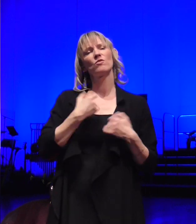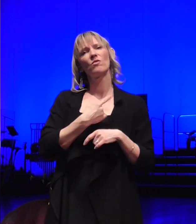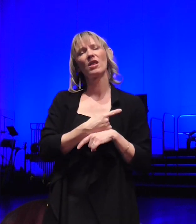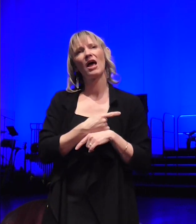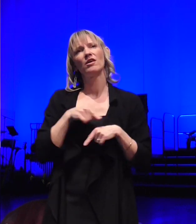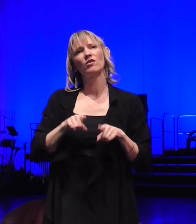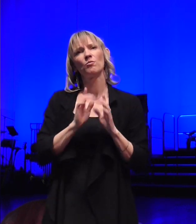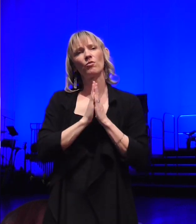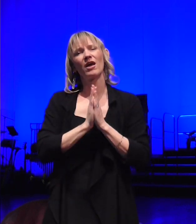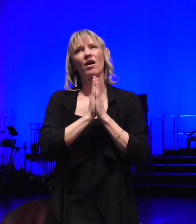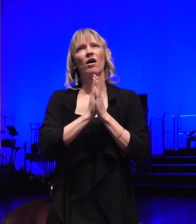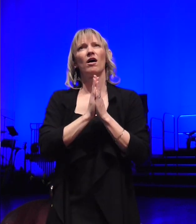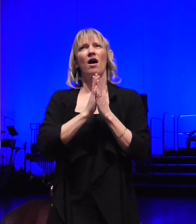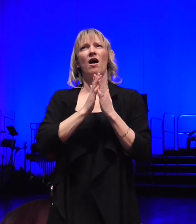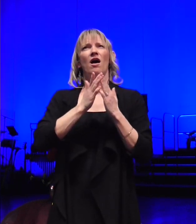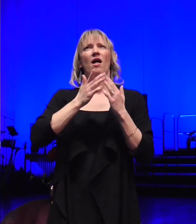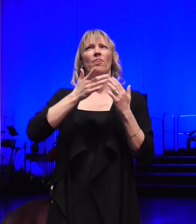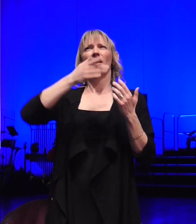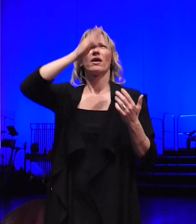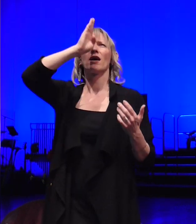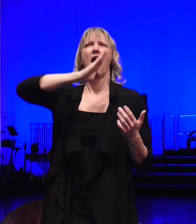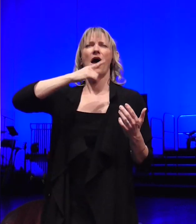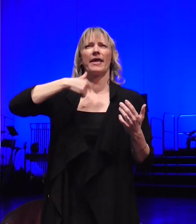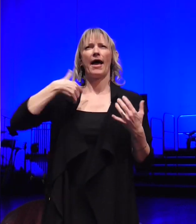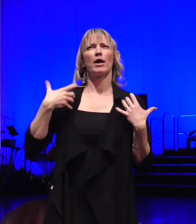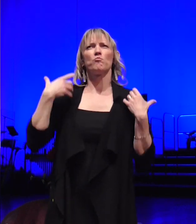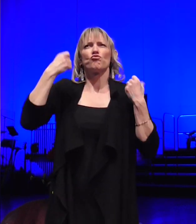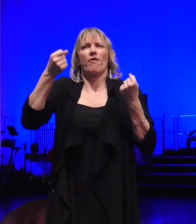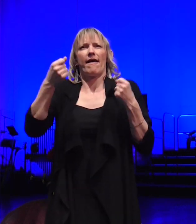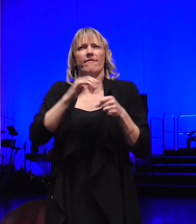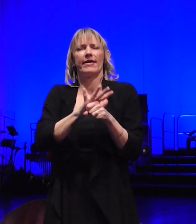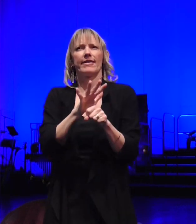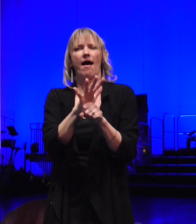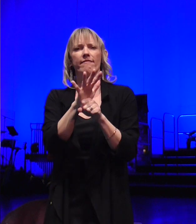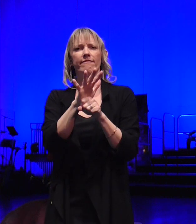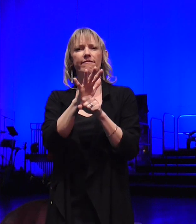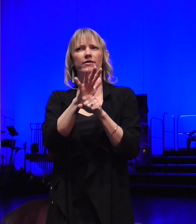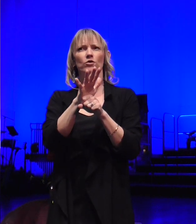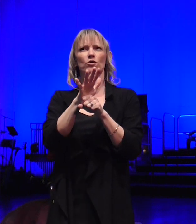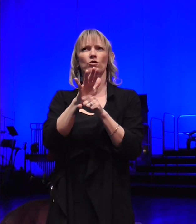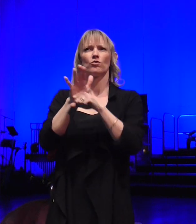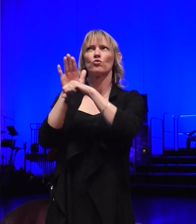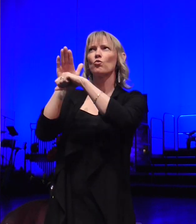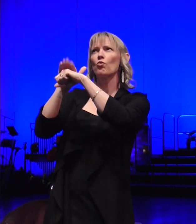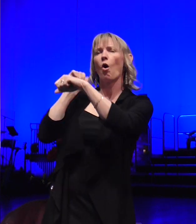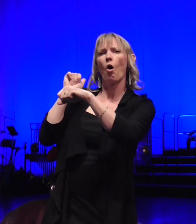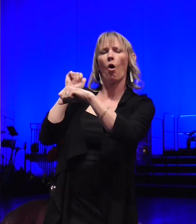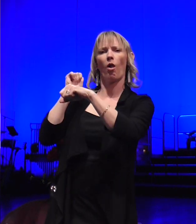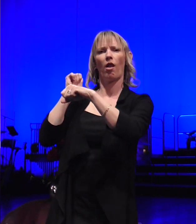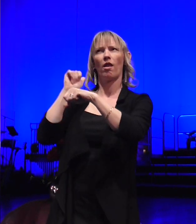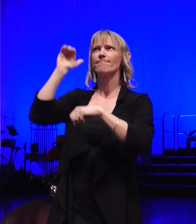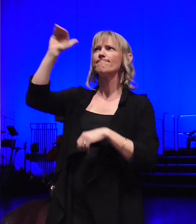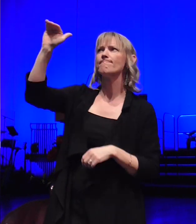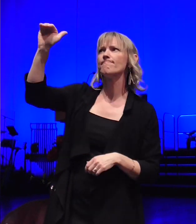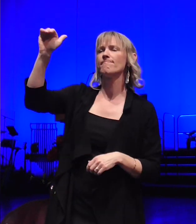is the God that I am brave enough and willing enough to call forth in my